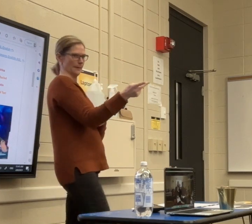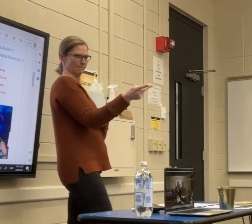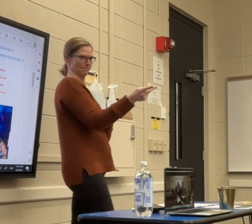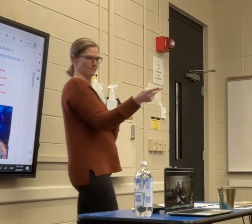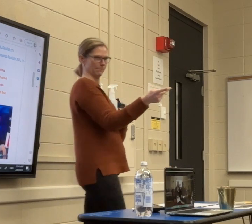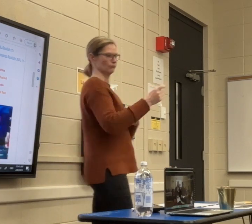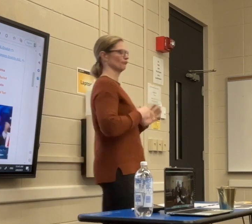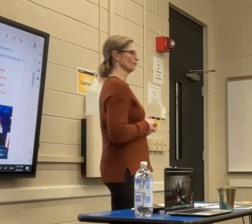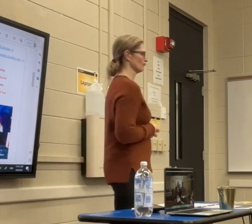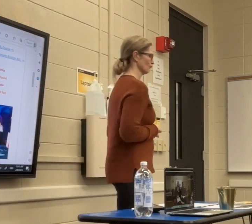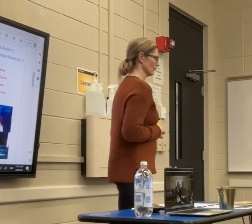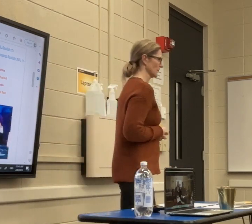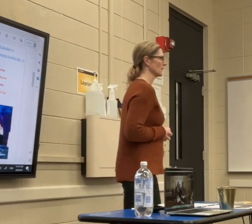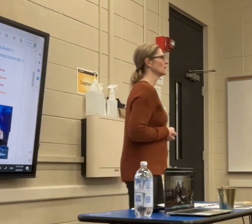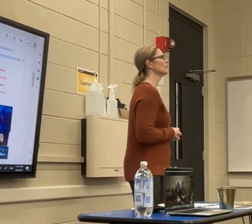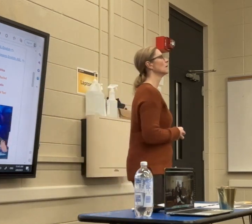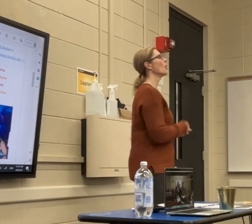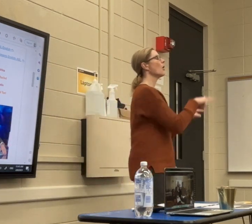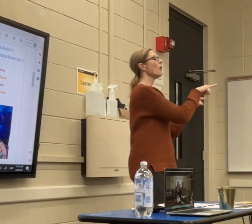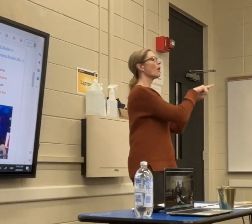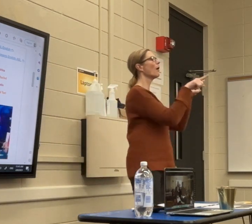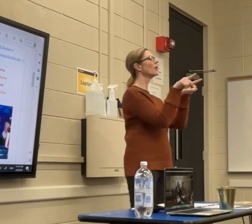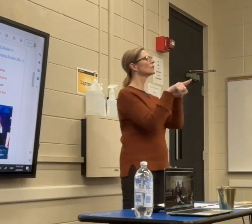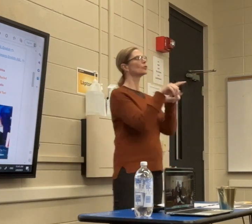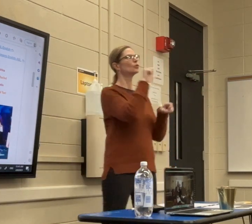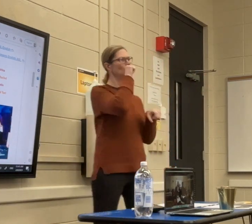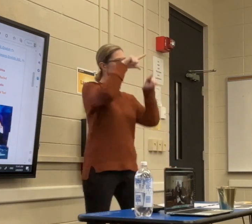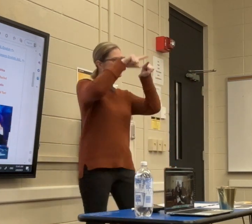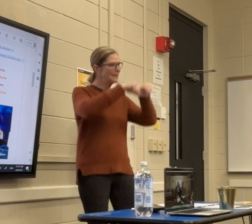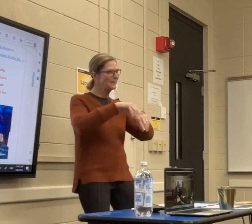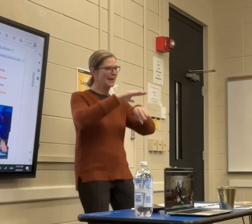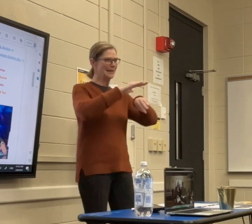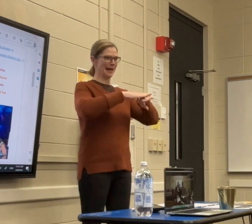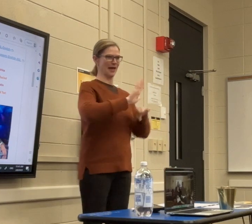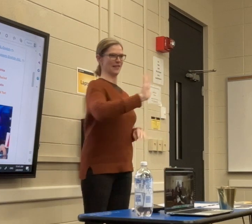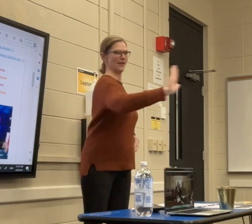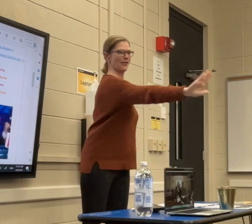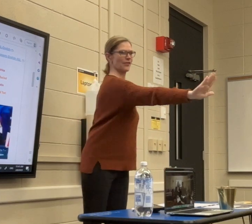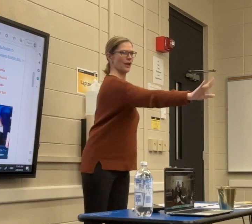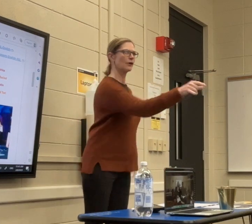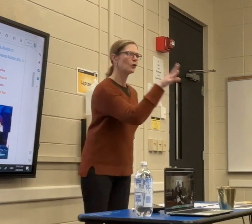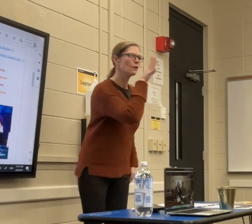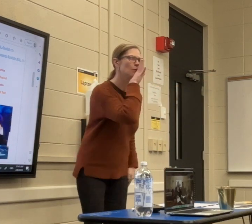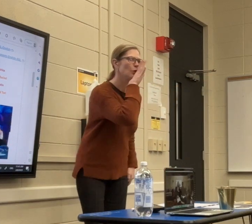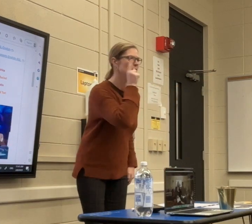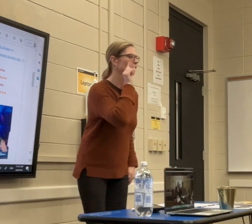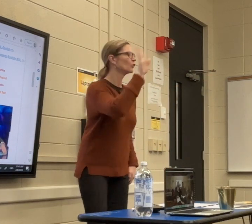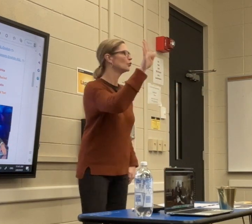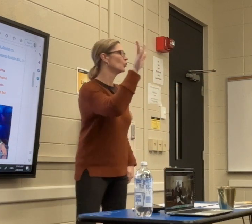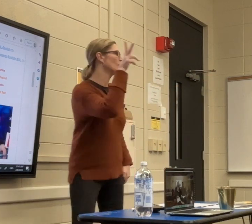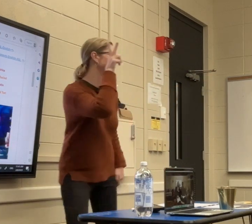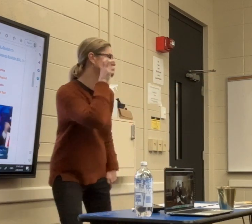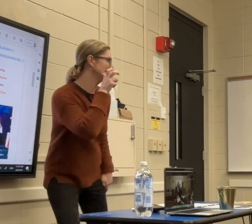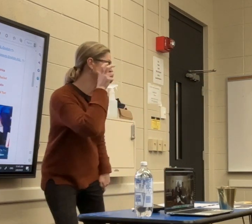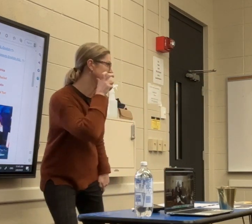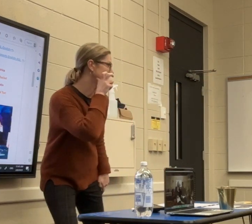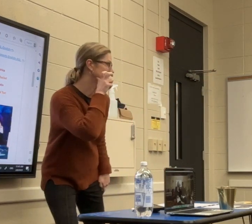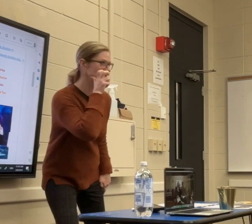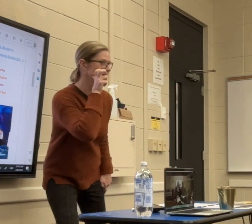But try your best to not monitor too closely what our team is doing. This is their opportunity